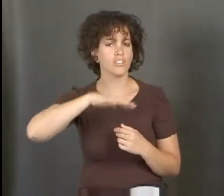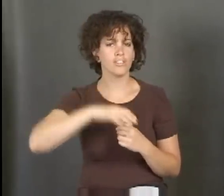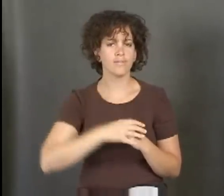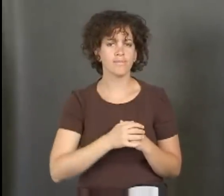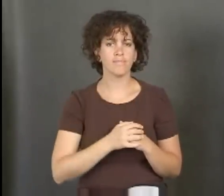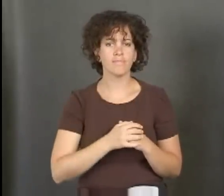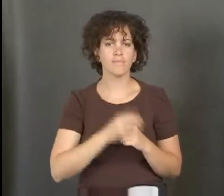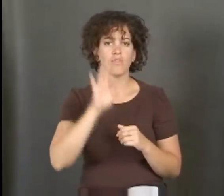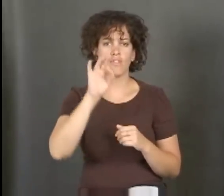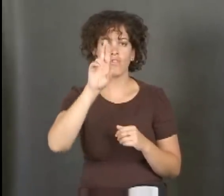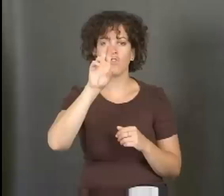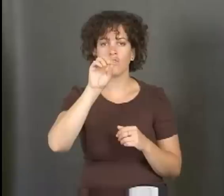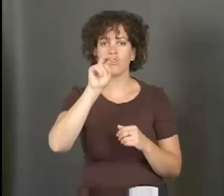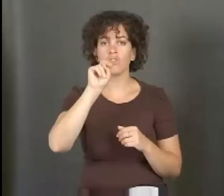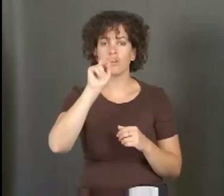Front yard.